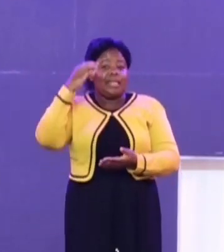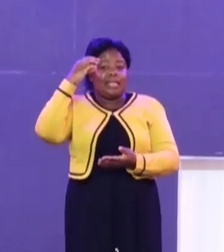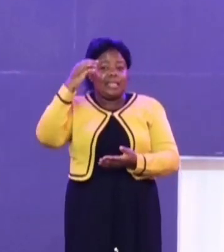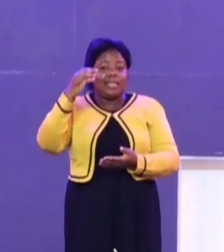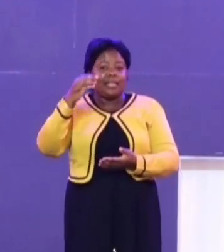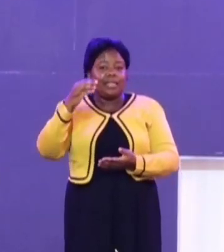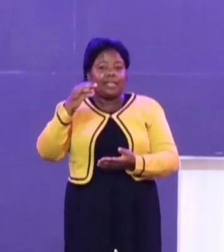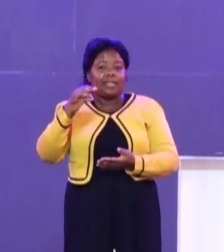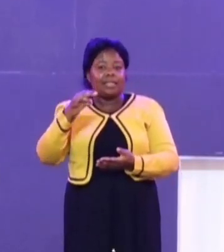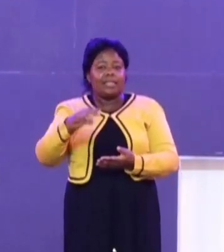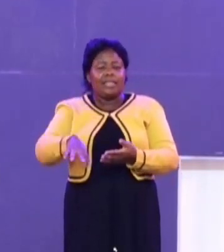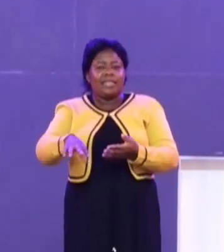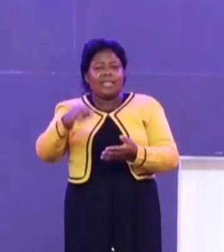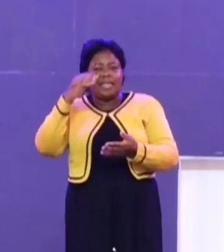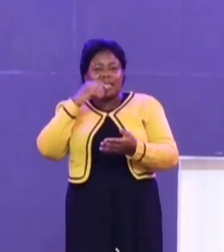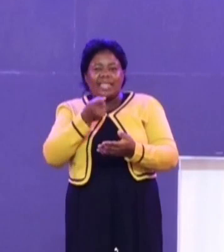the message, the dose,